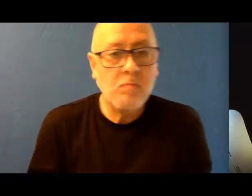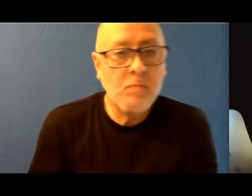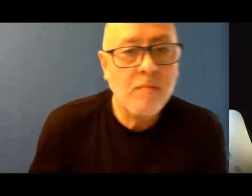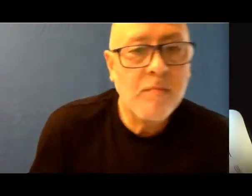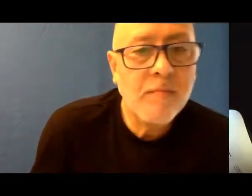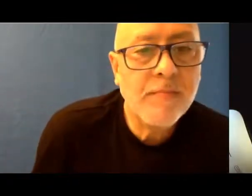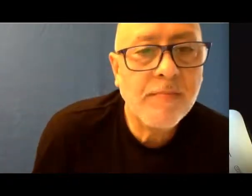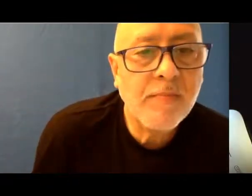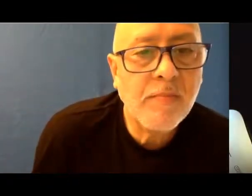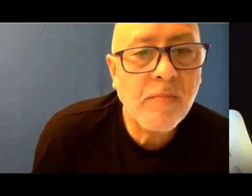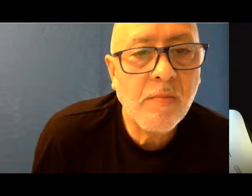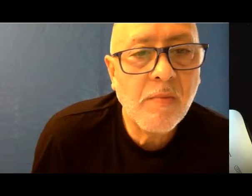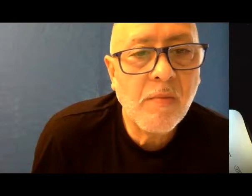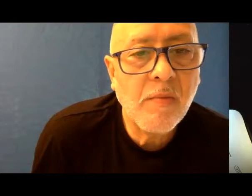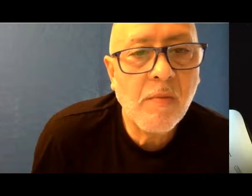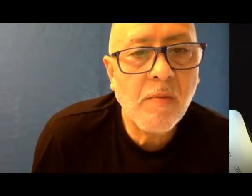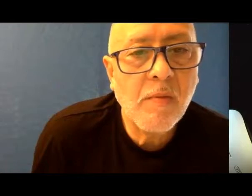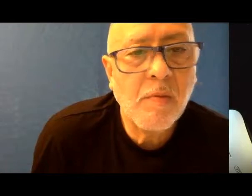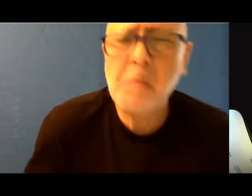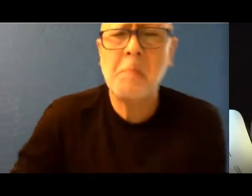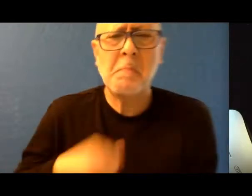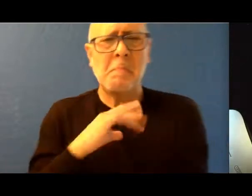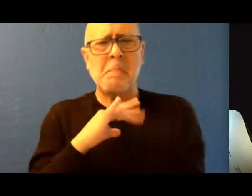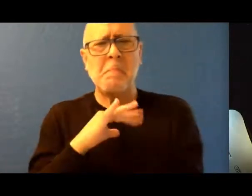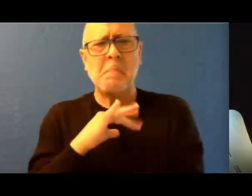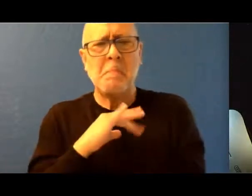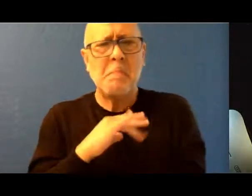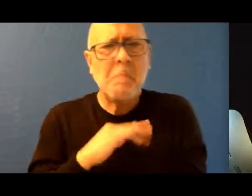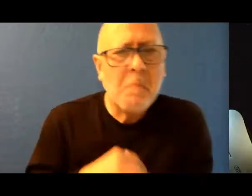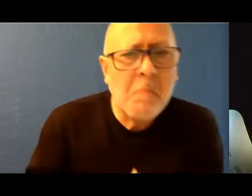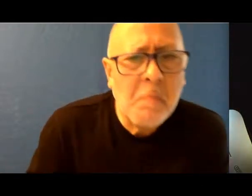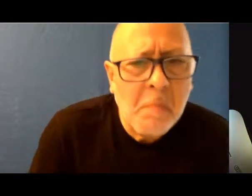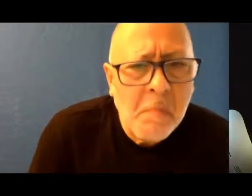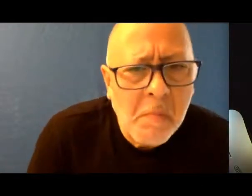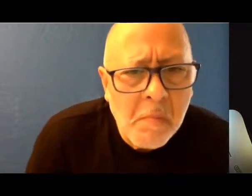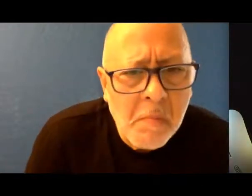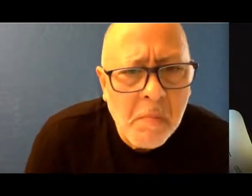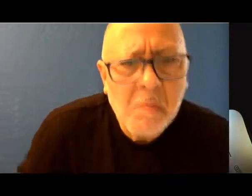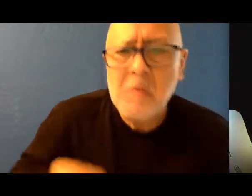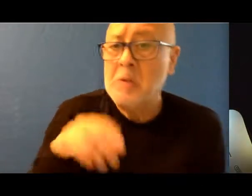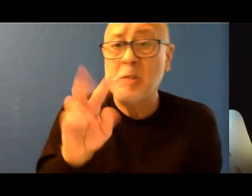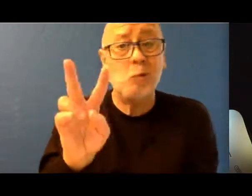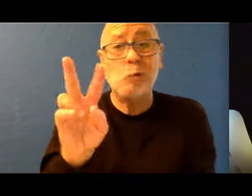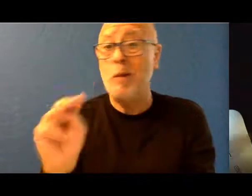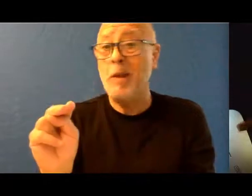Going with what's left, I just have a cute 2n all by itself, so I don't have to combine it with